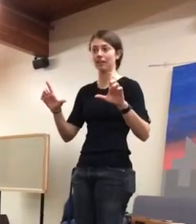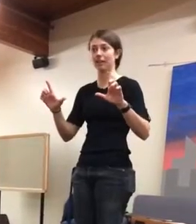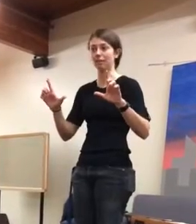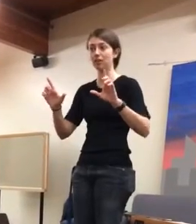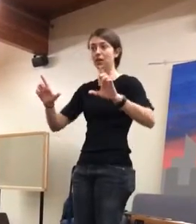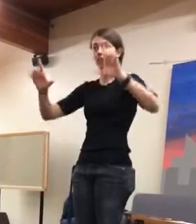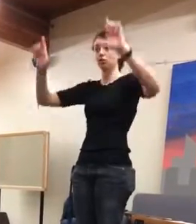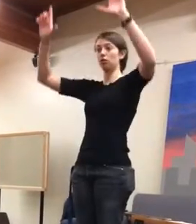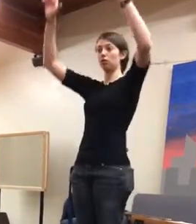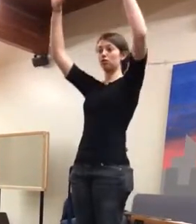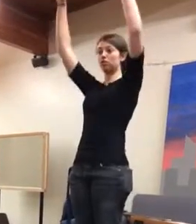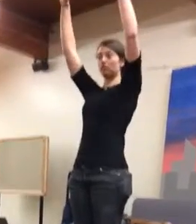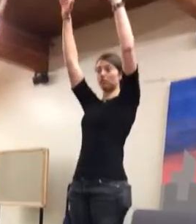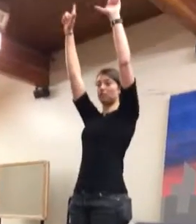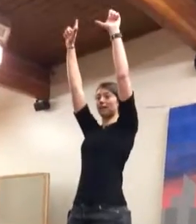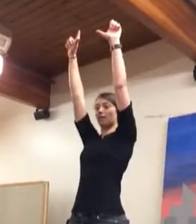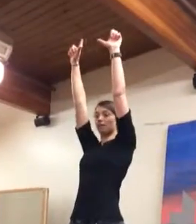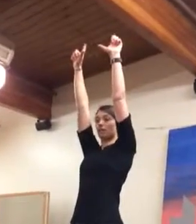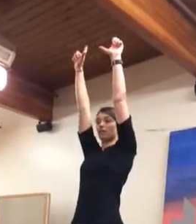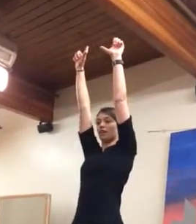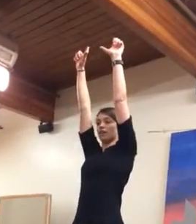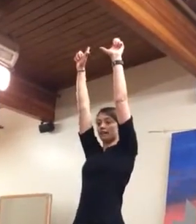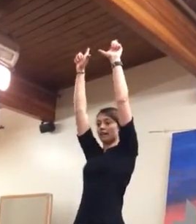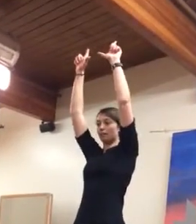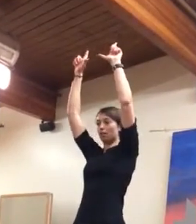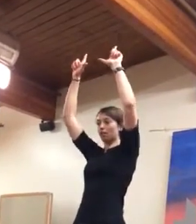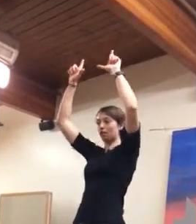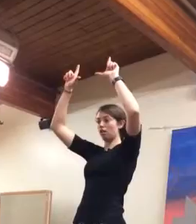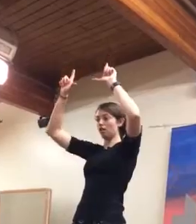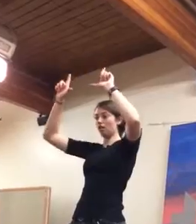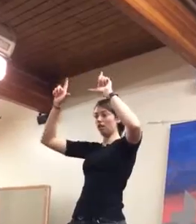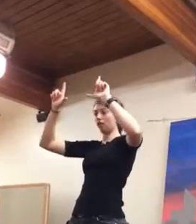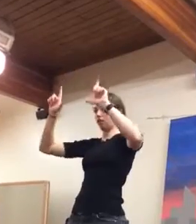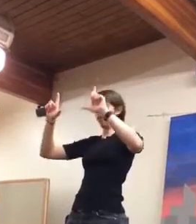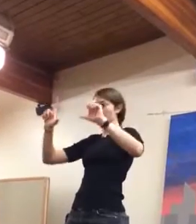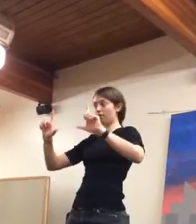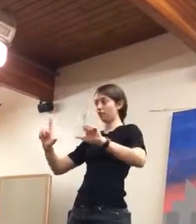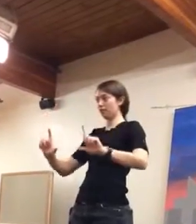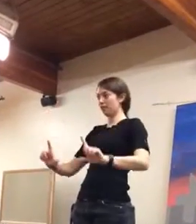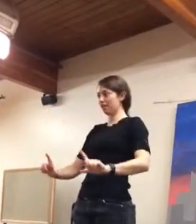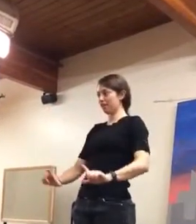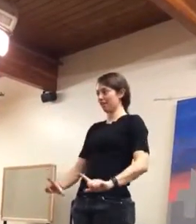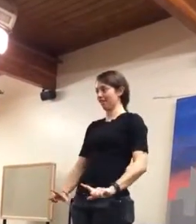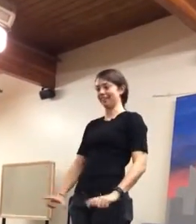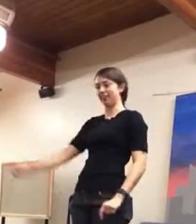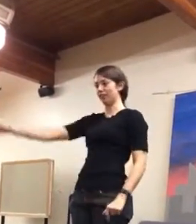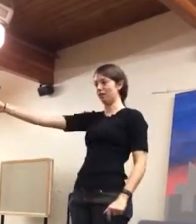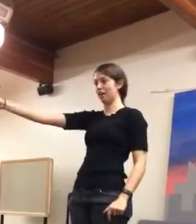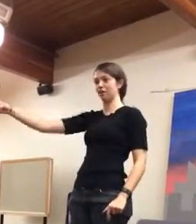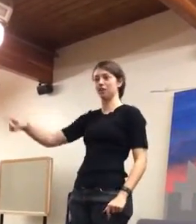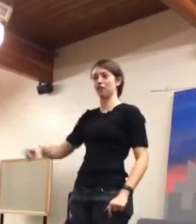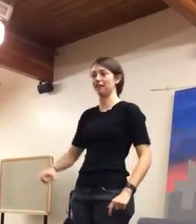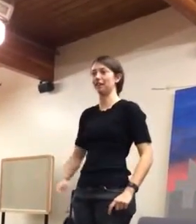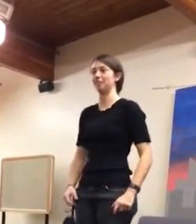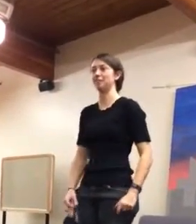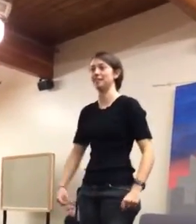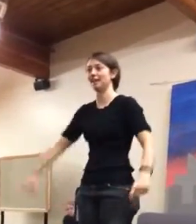come. So the Lord started up in heaven and came all the way to earth. I love the energy over here and